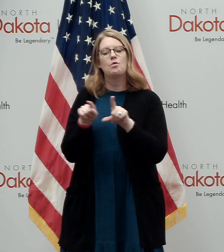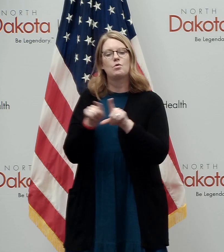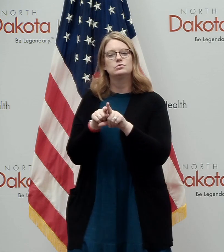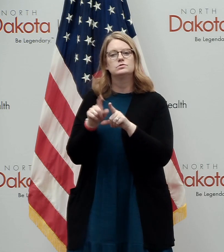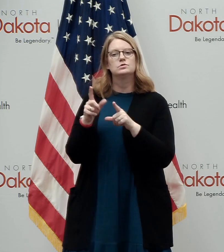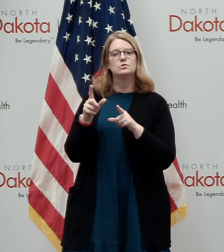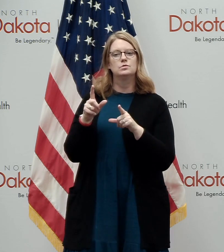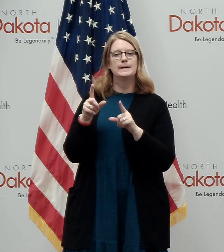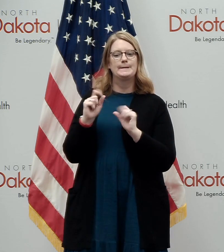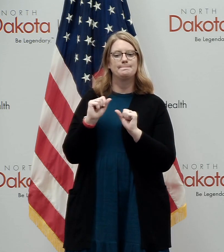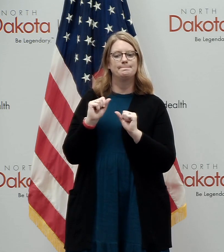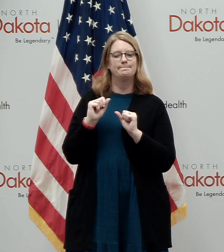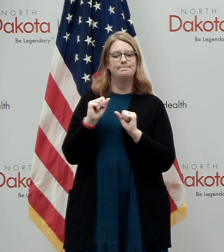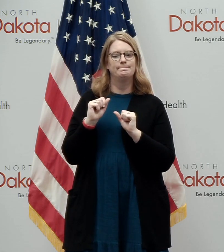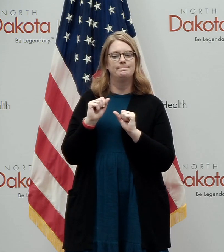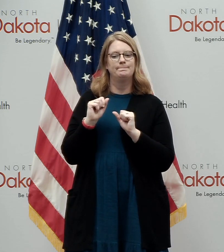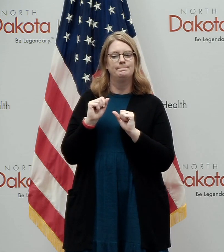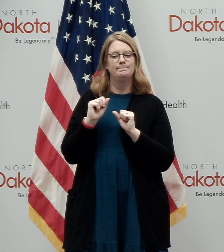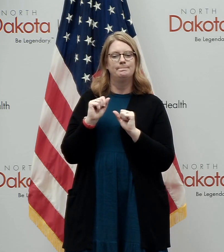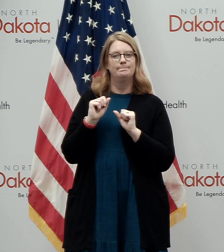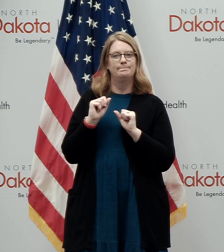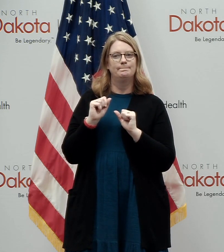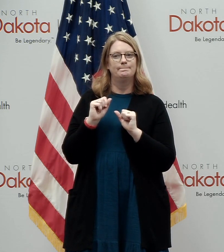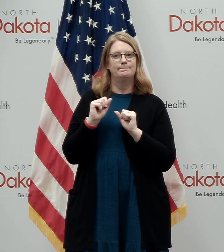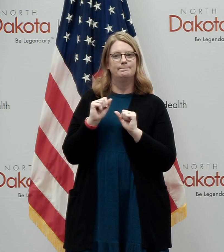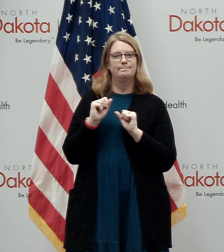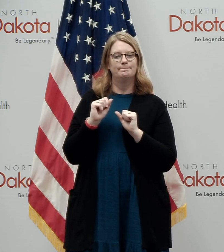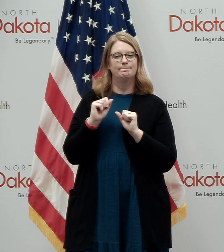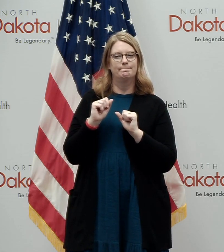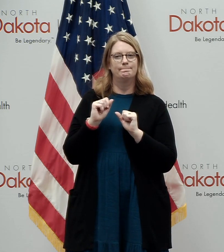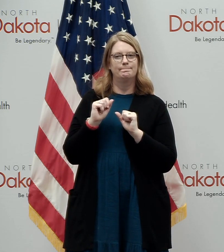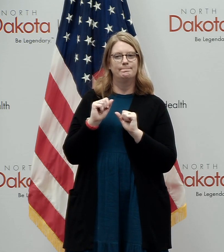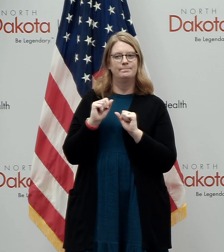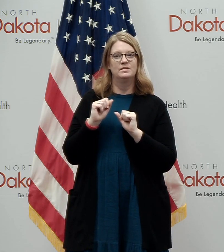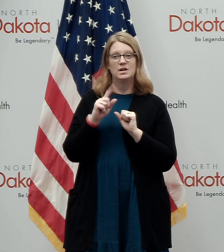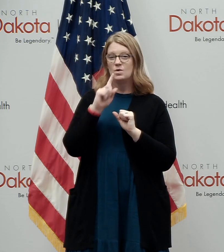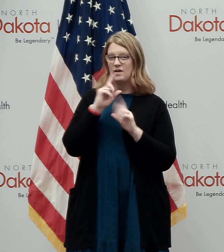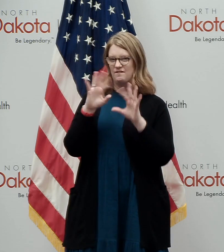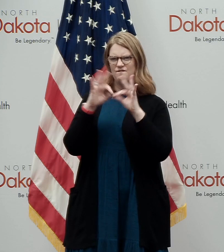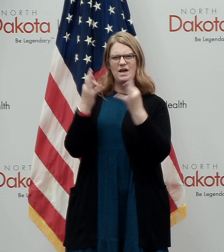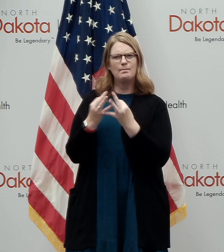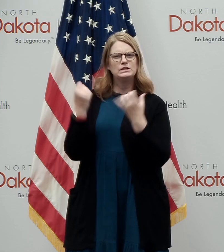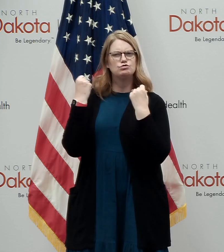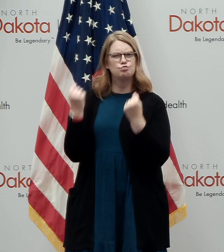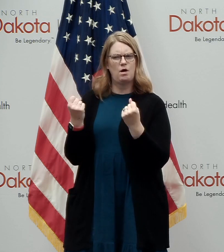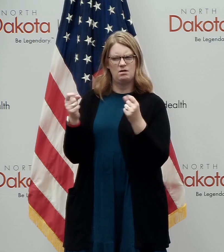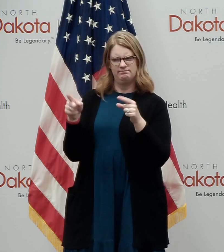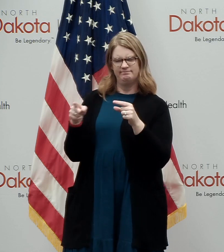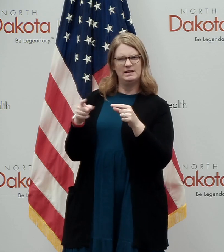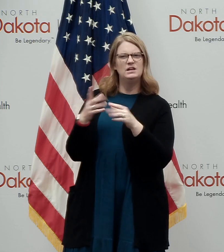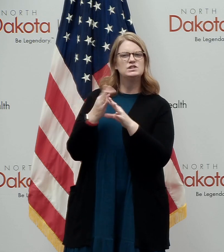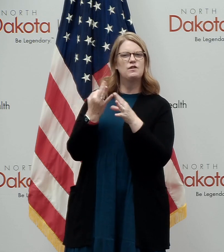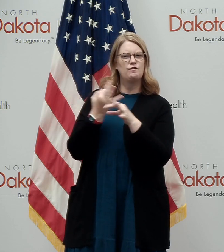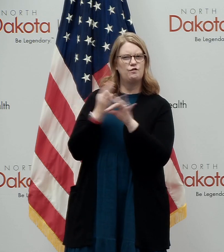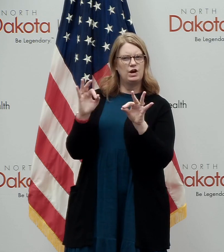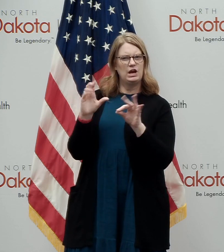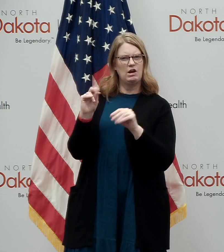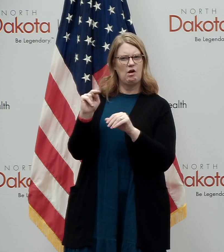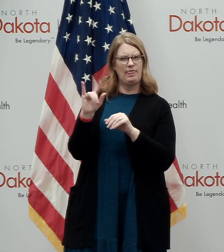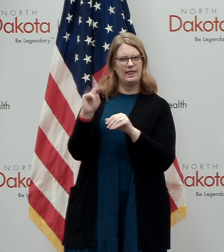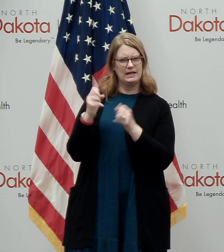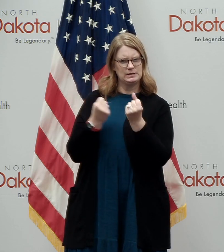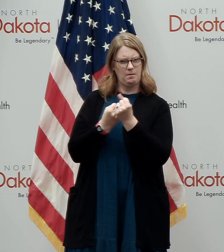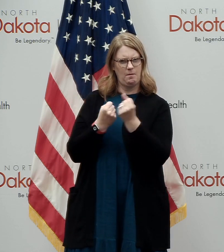to steer people to a Families Strong. It's a free online support group designed to help